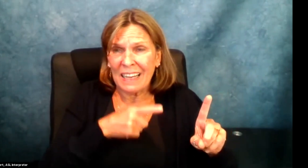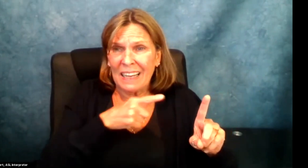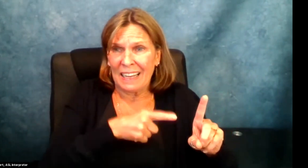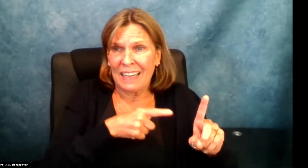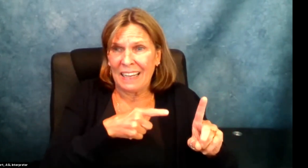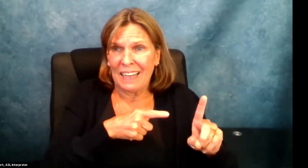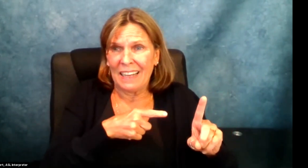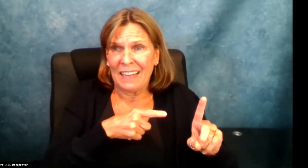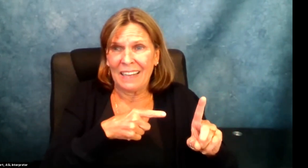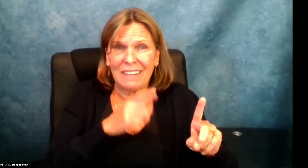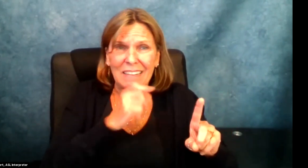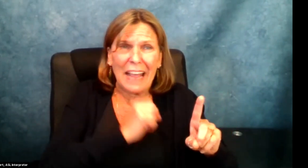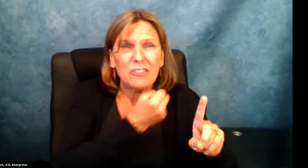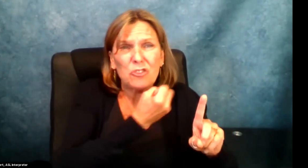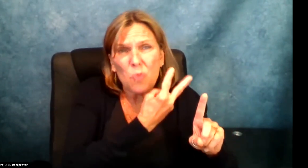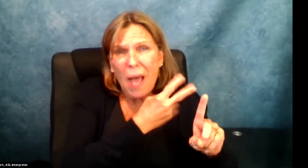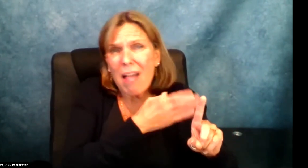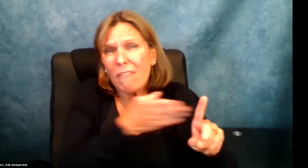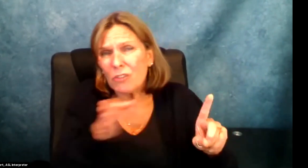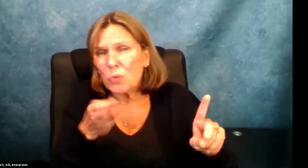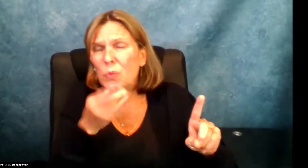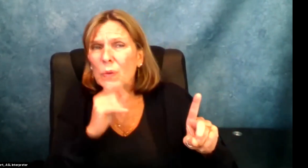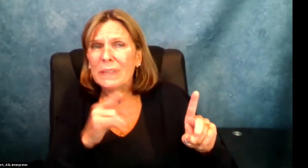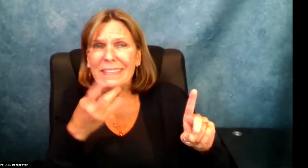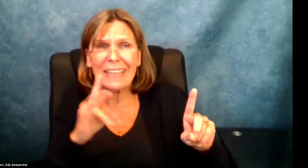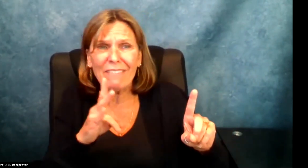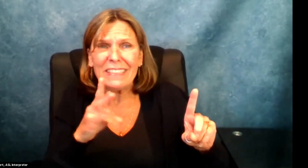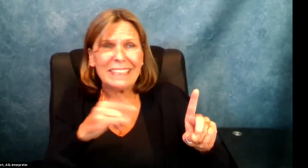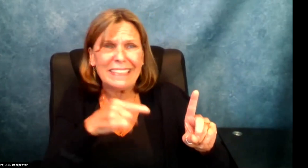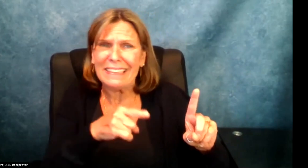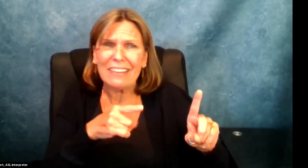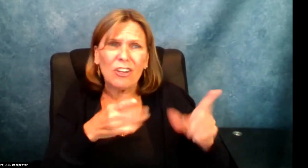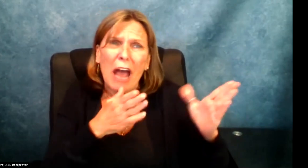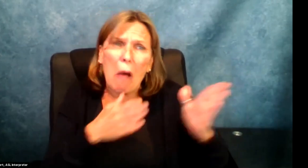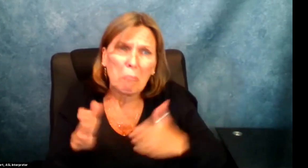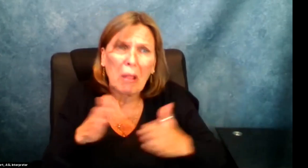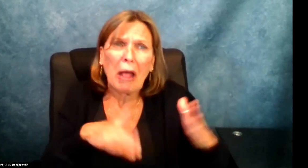talking 12 to 17-year-olds.